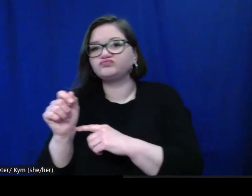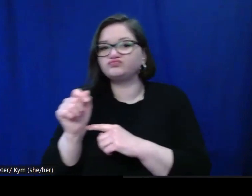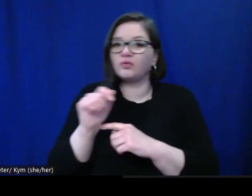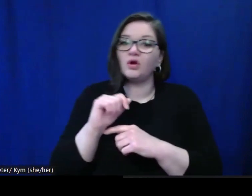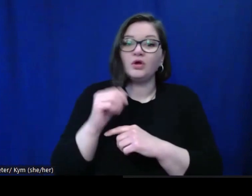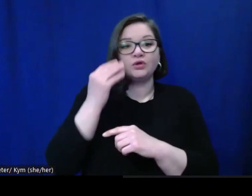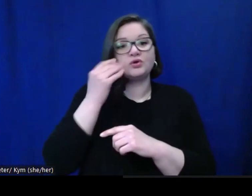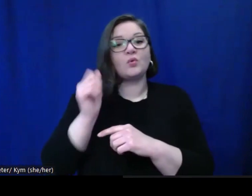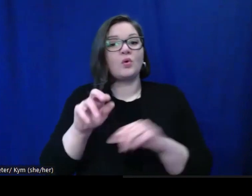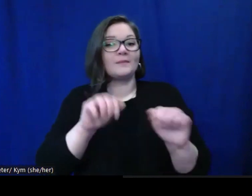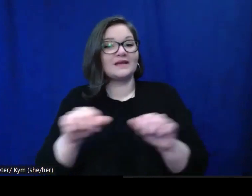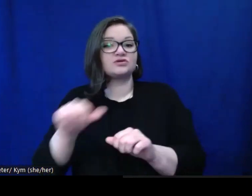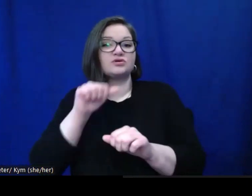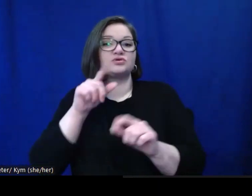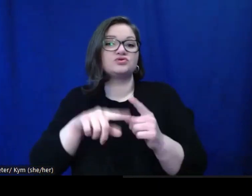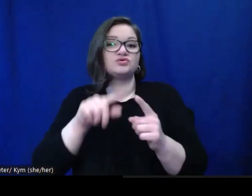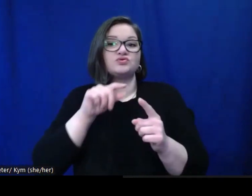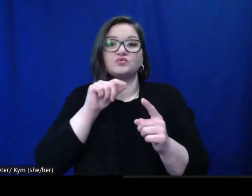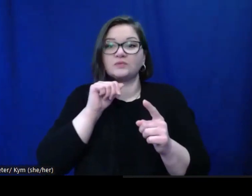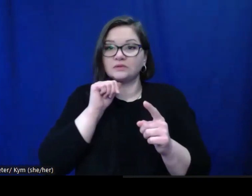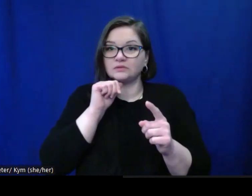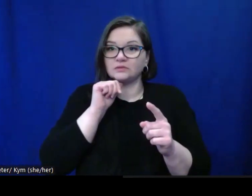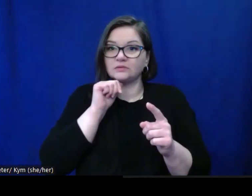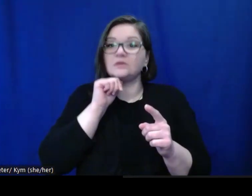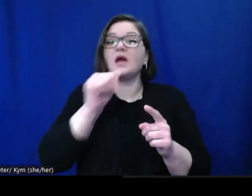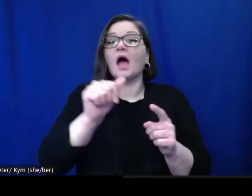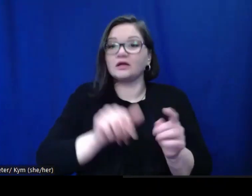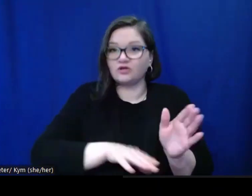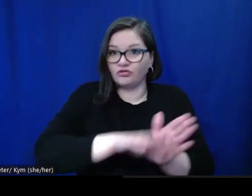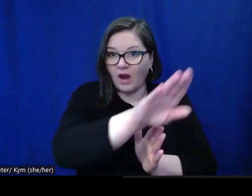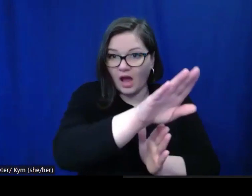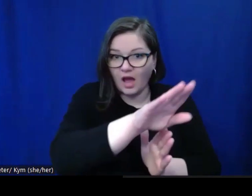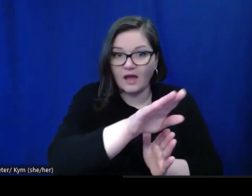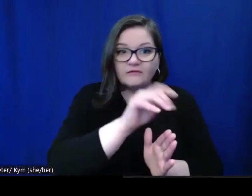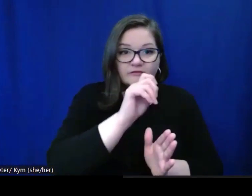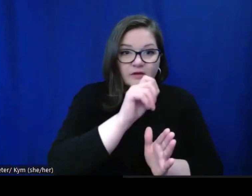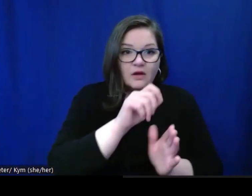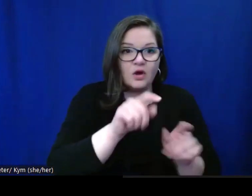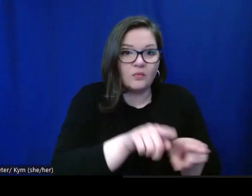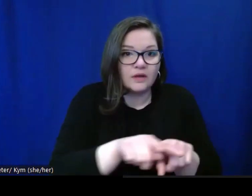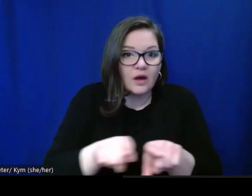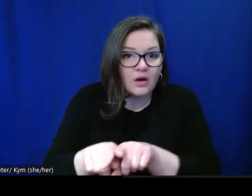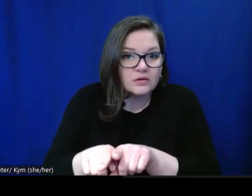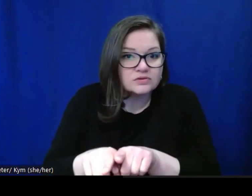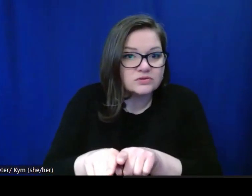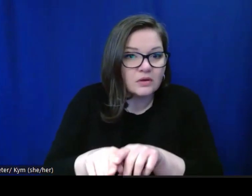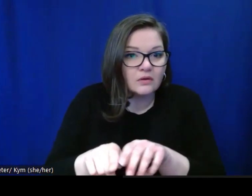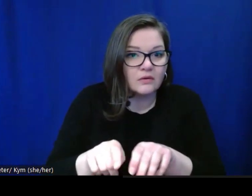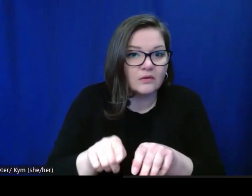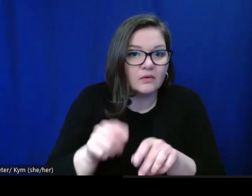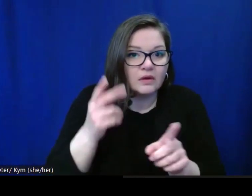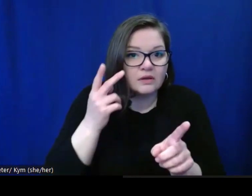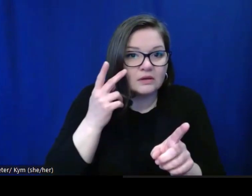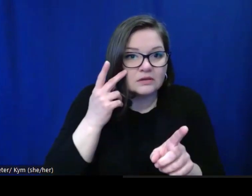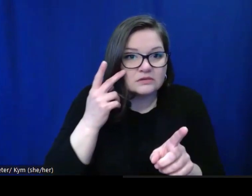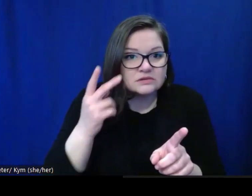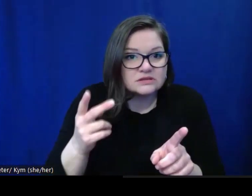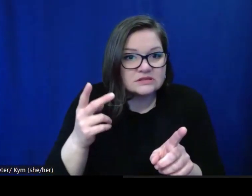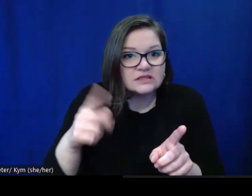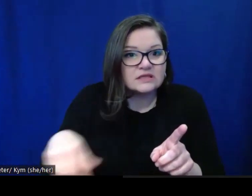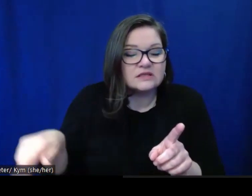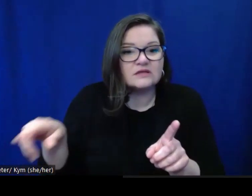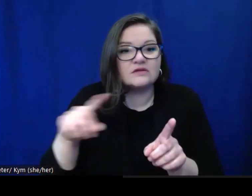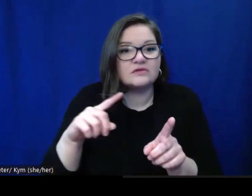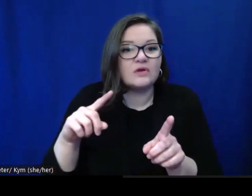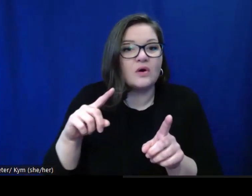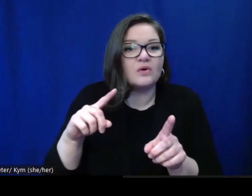We also see these toddlers that are wanderers in their spaces. So in childcare, when you have a kid and it looks like they're trying